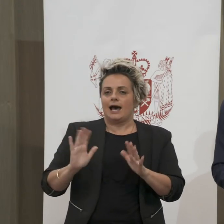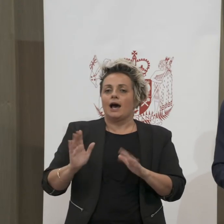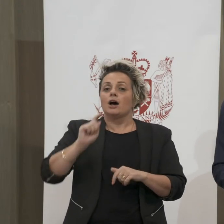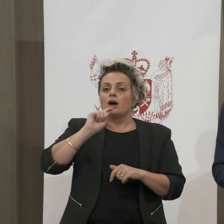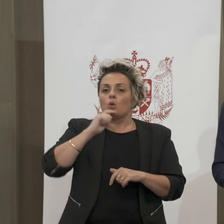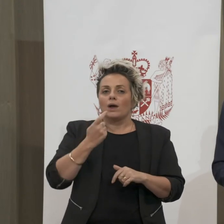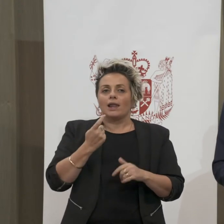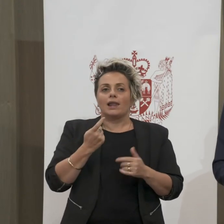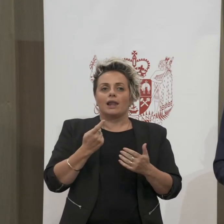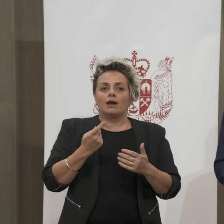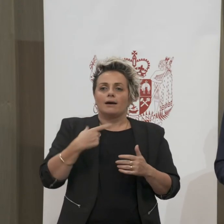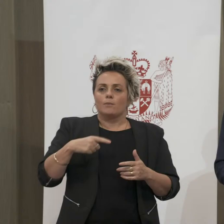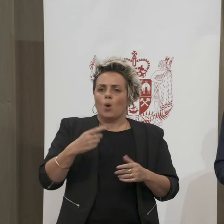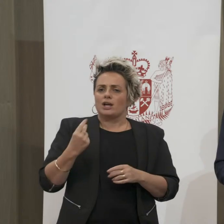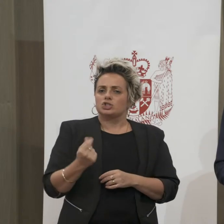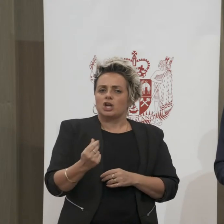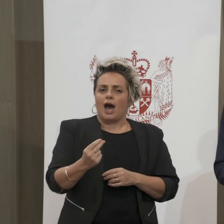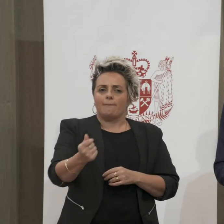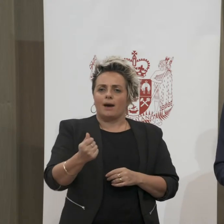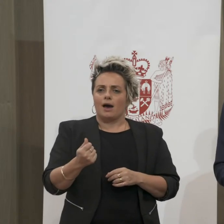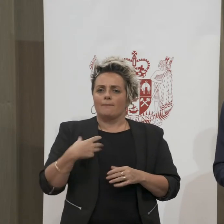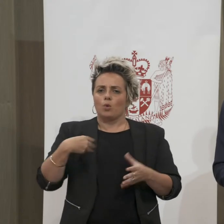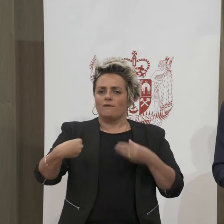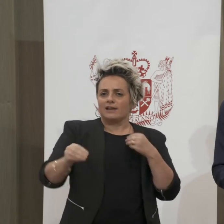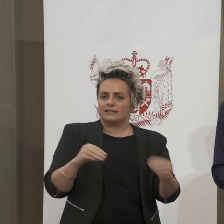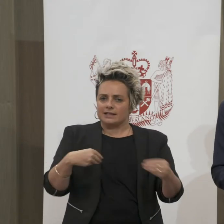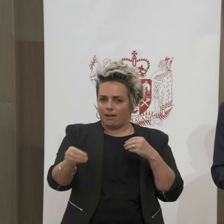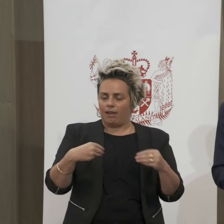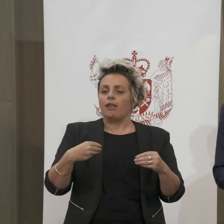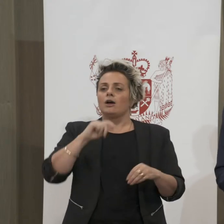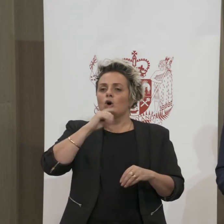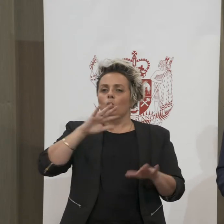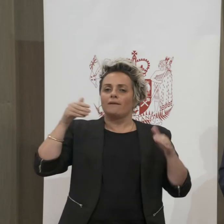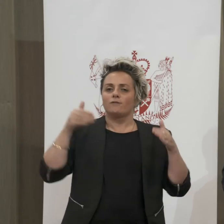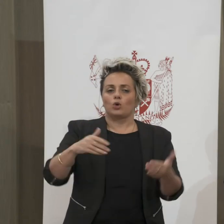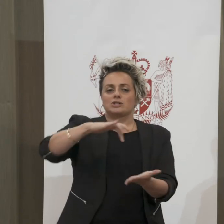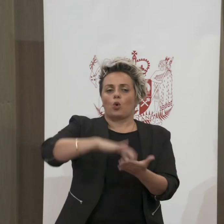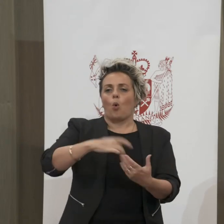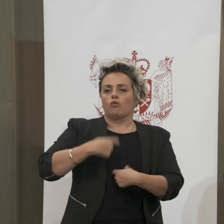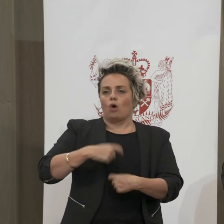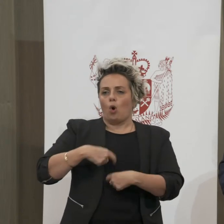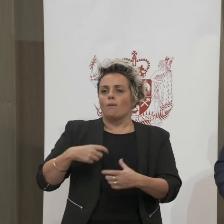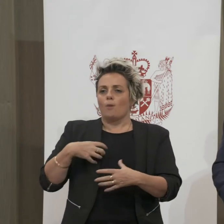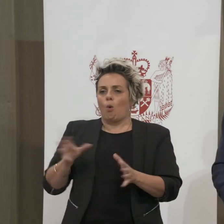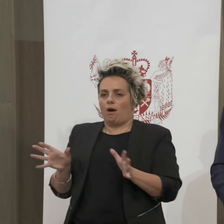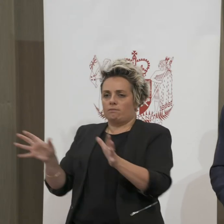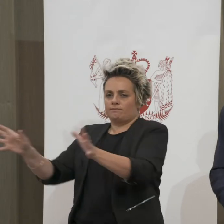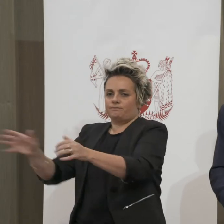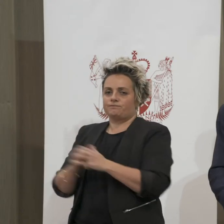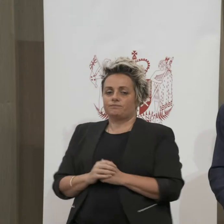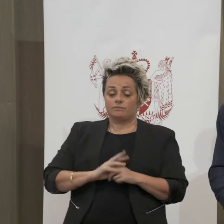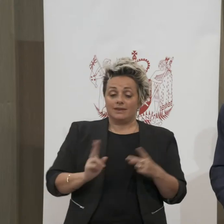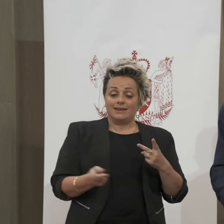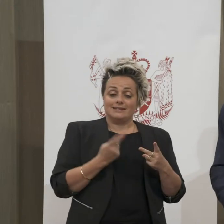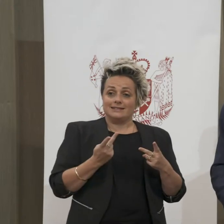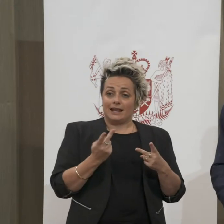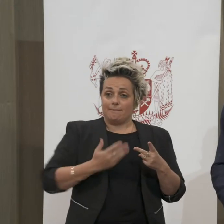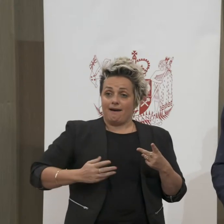will be leaner, sharper, more agile, and focused on its core role. The second